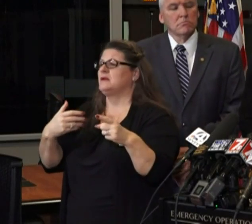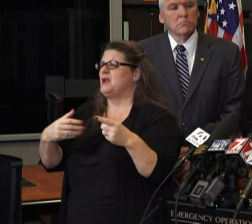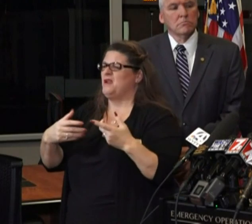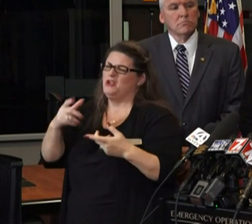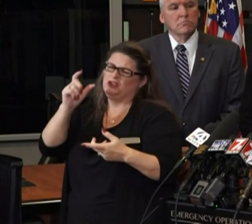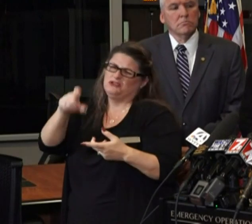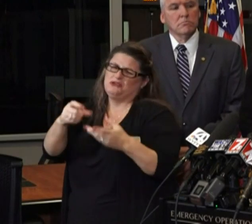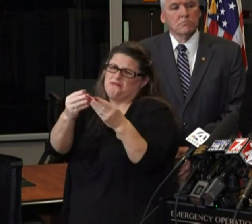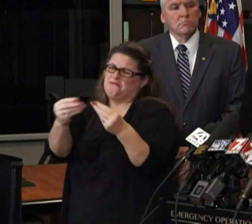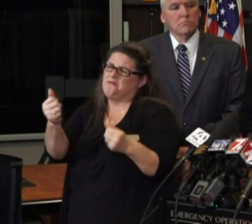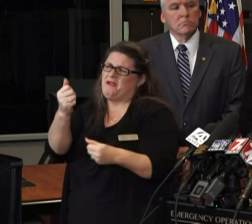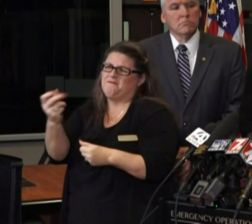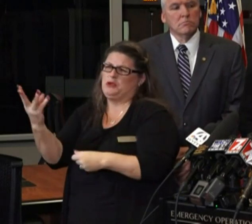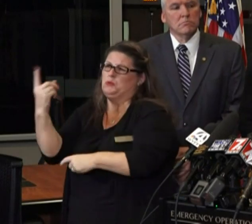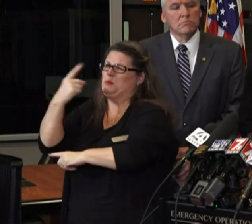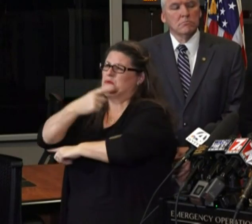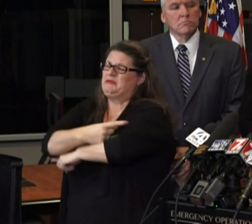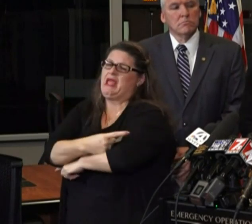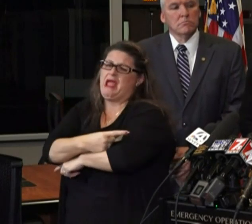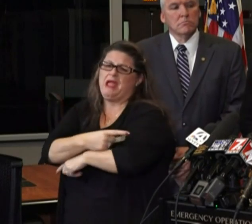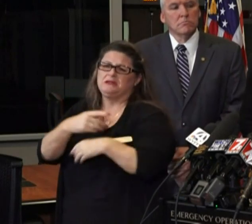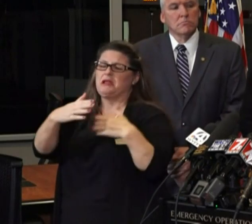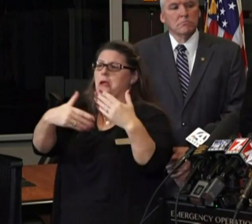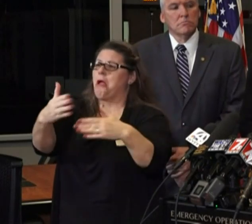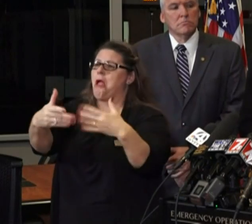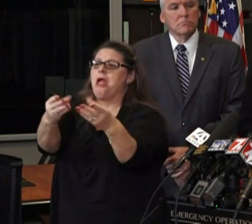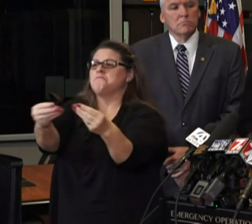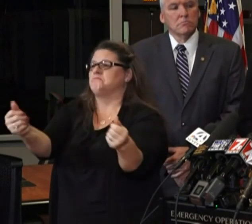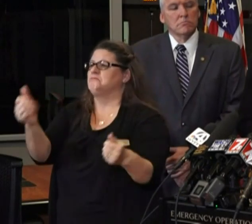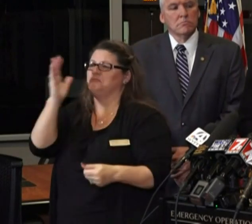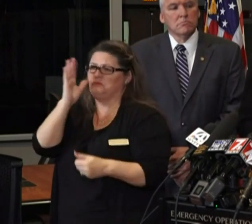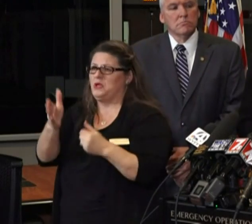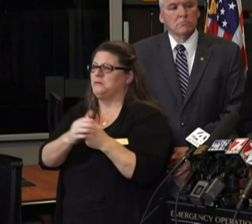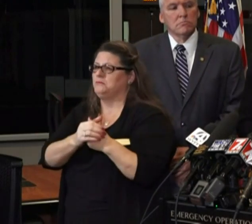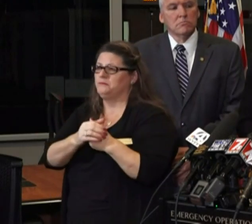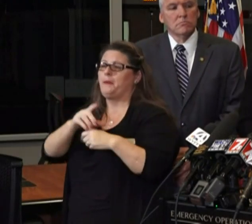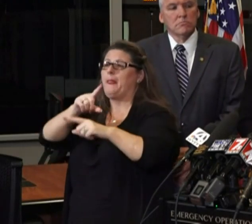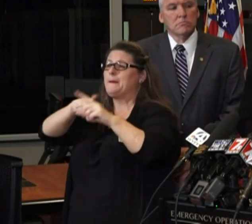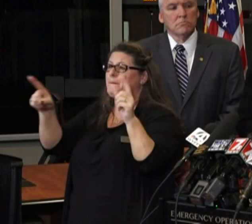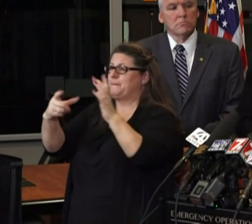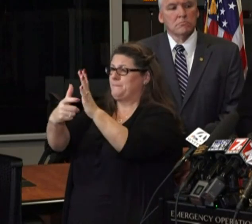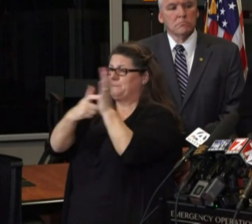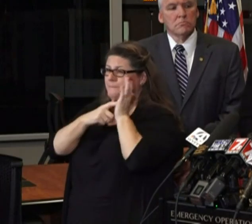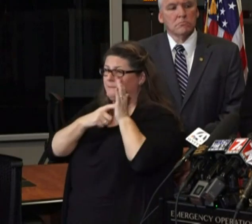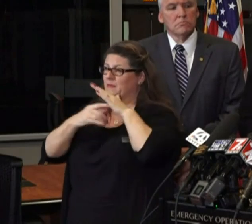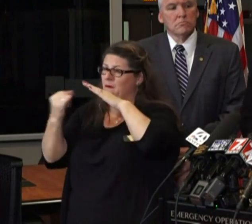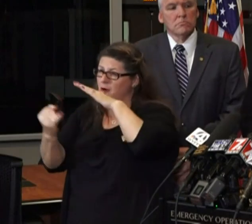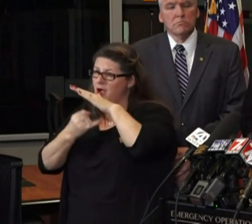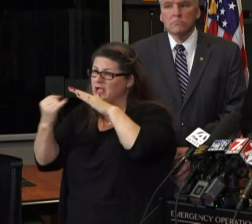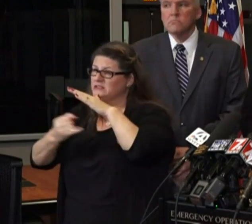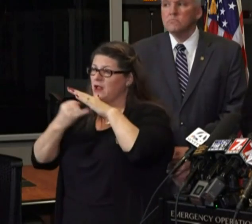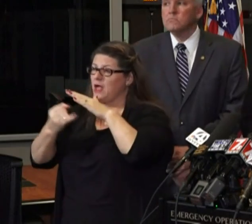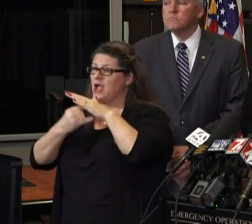in a matter of a few days. And so moving to that next level of mandatory isolation is unlikely to be required.